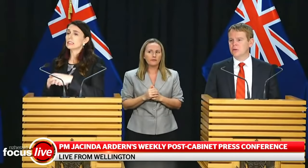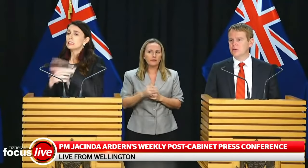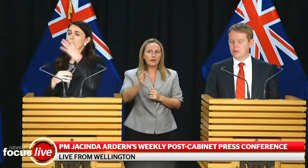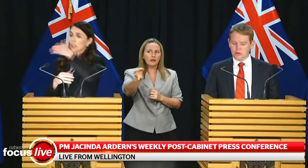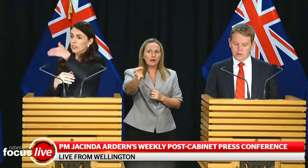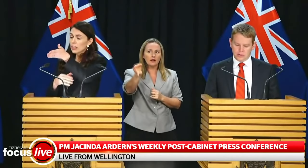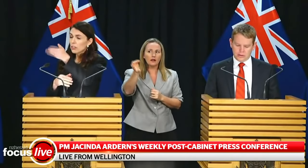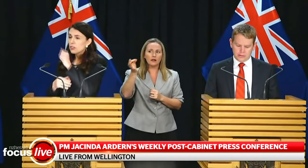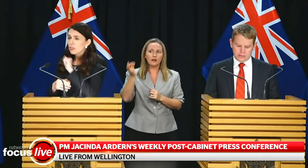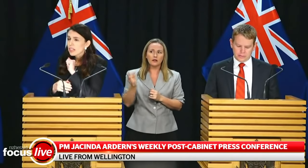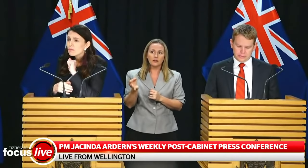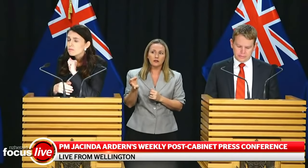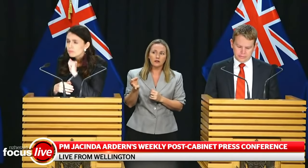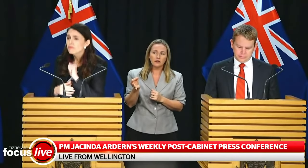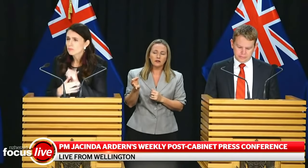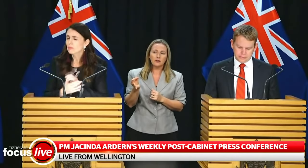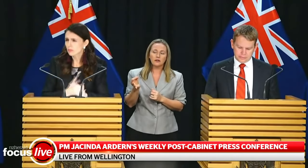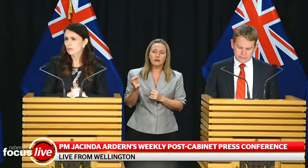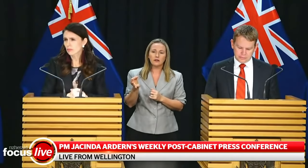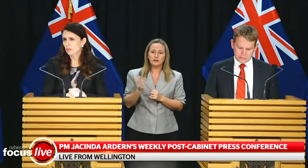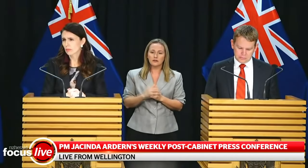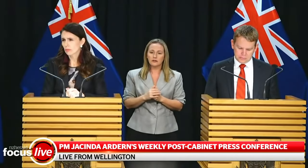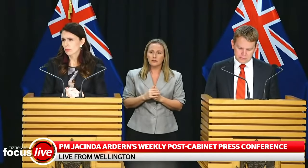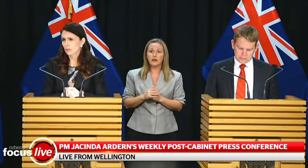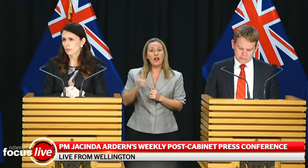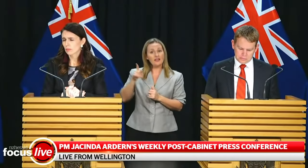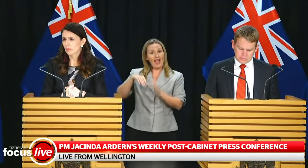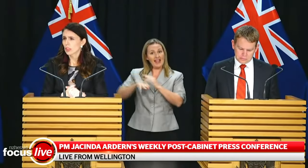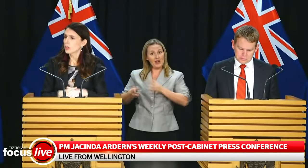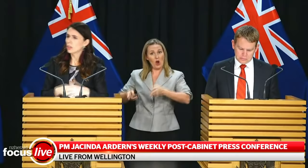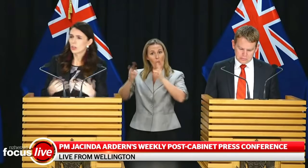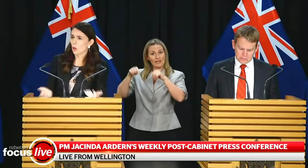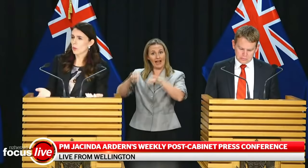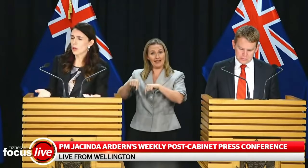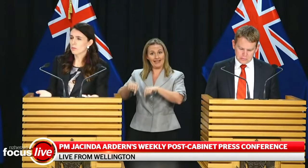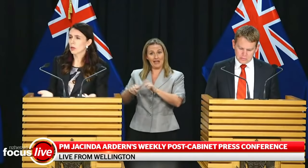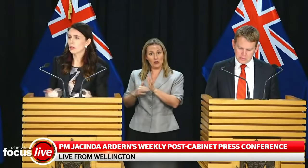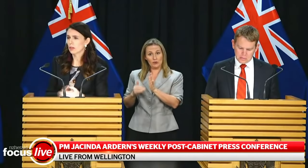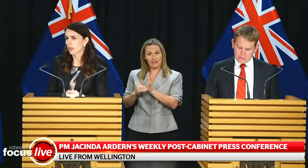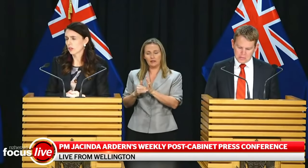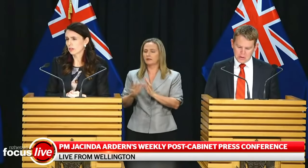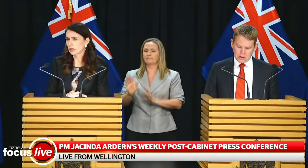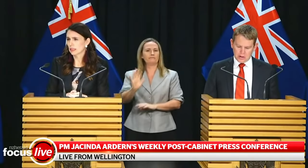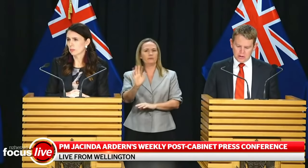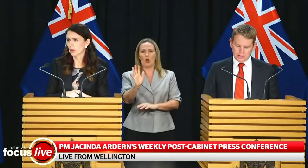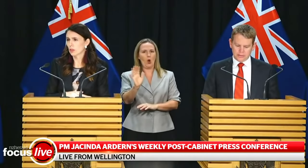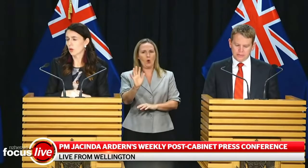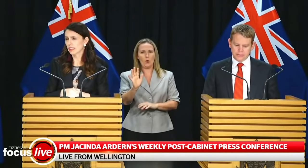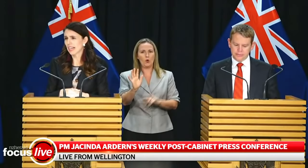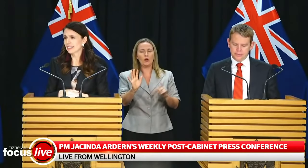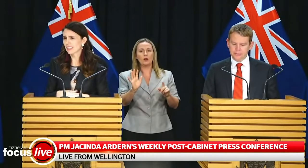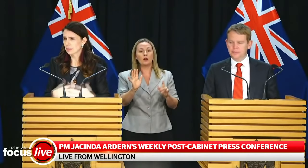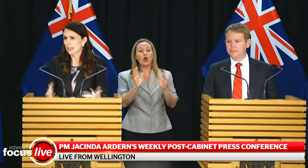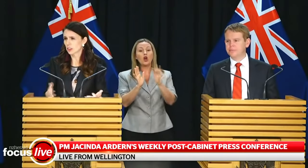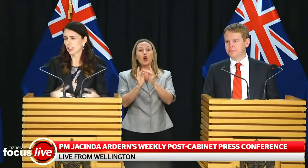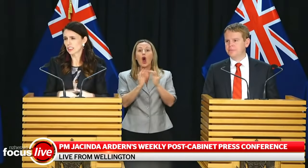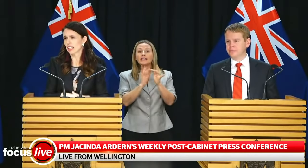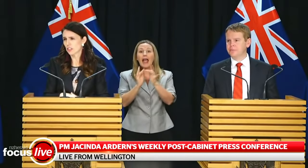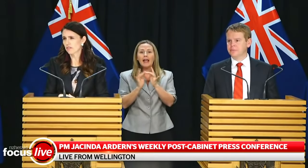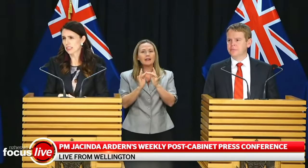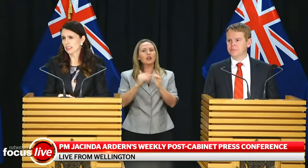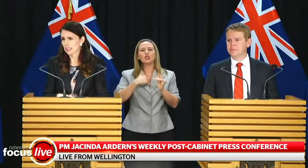you be Did you have anything further on that? Yeah. Are they in a managed isolation facility, or are they... No, we don't tend to put contacts into